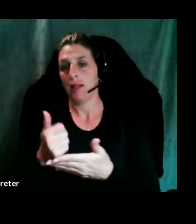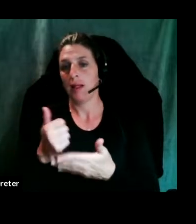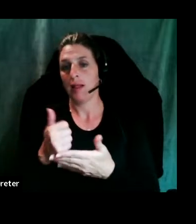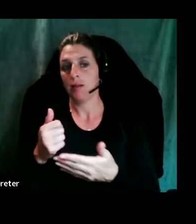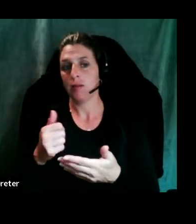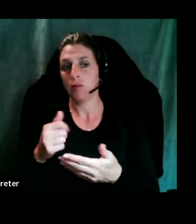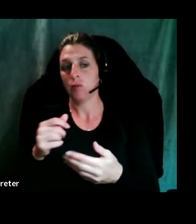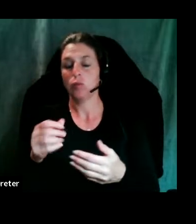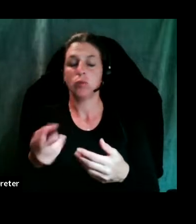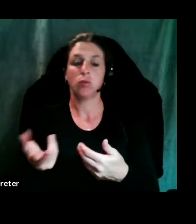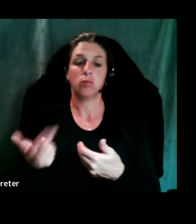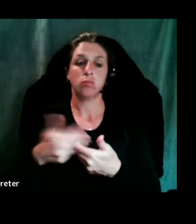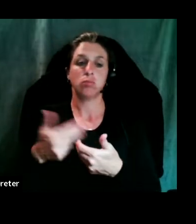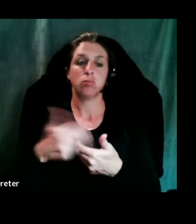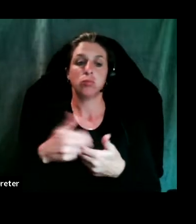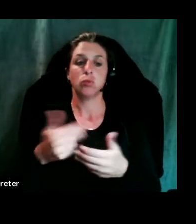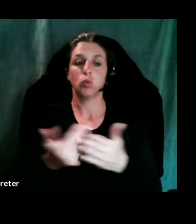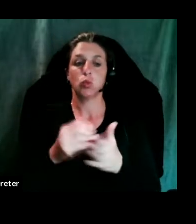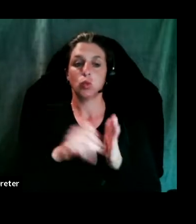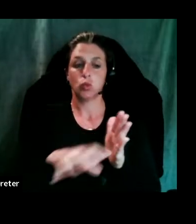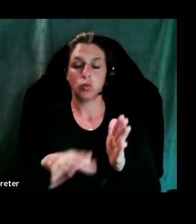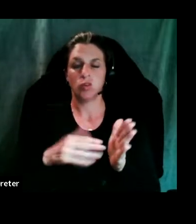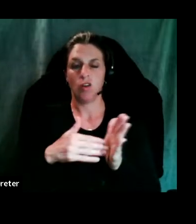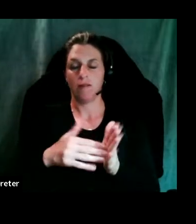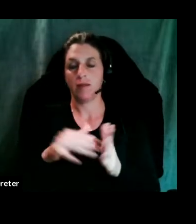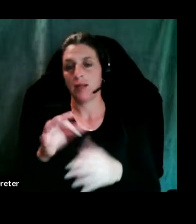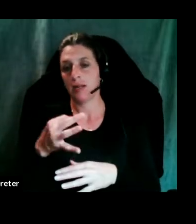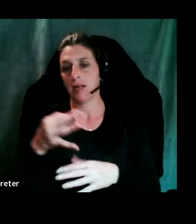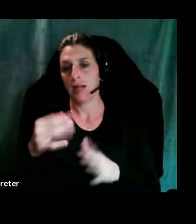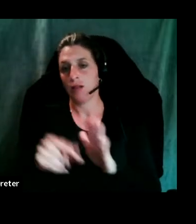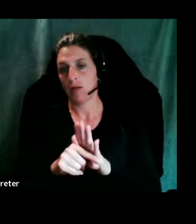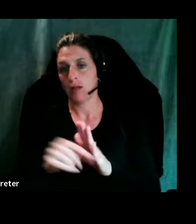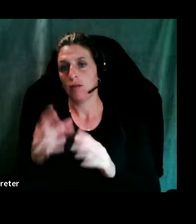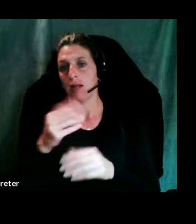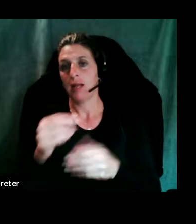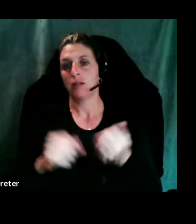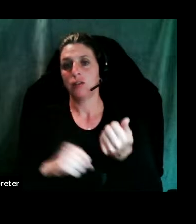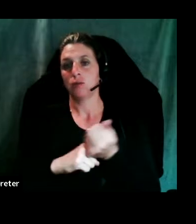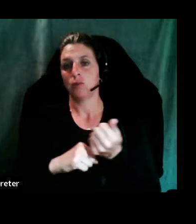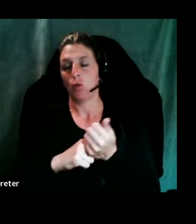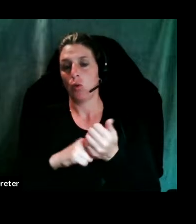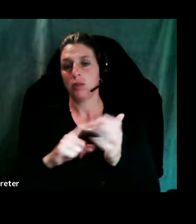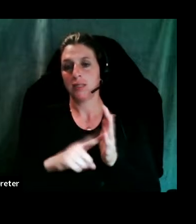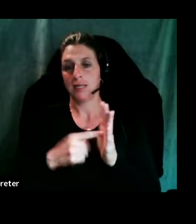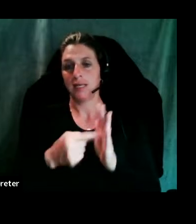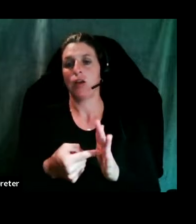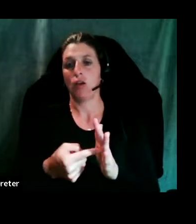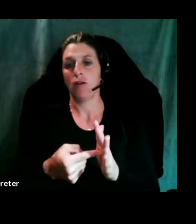new students. So oftentimes that's our 9th graders, and then they support the kickoffs.